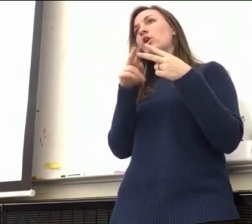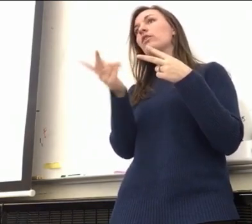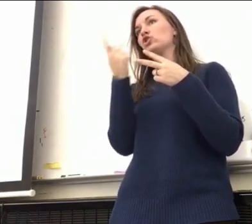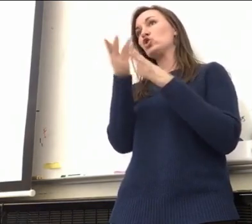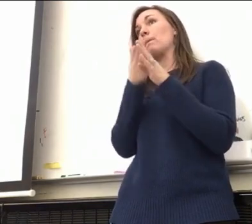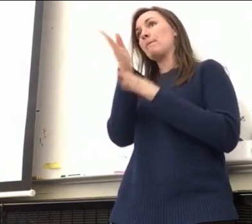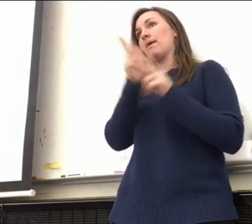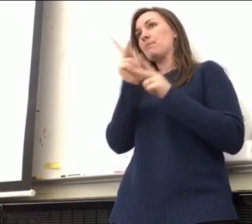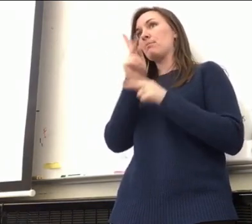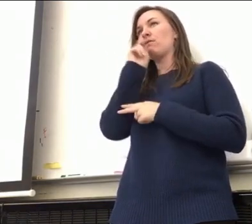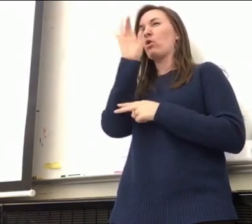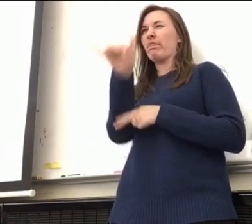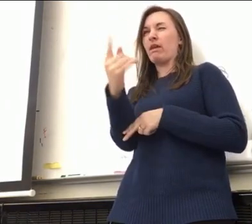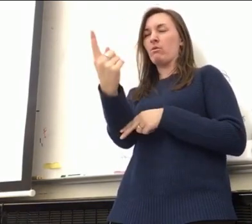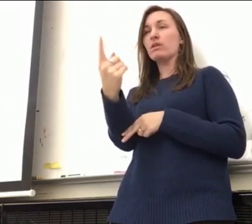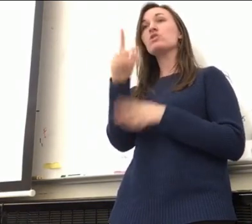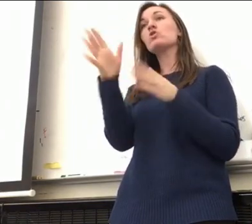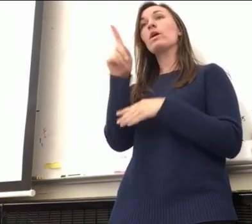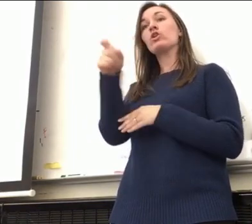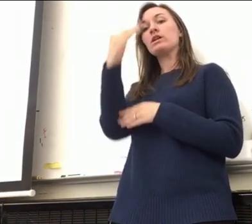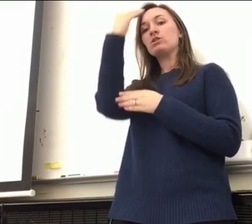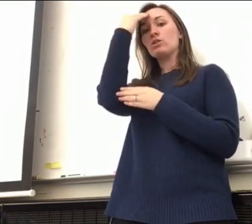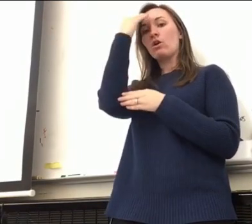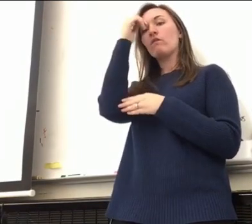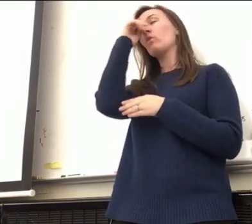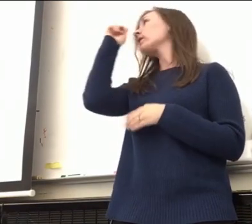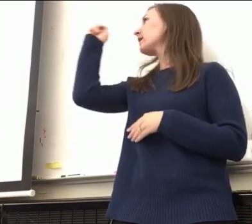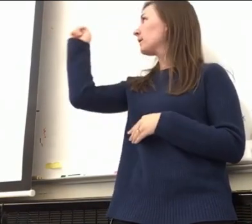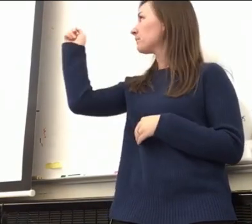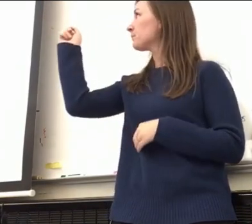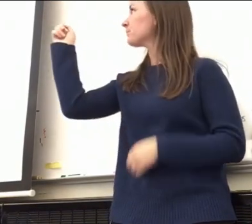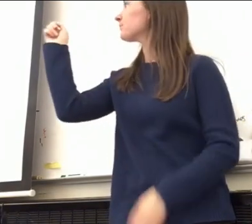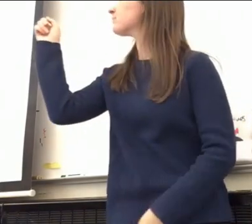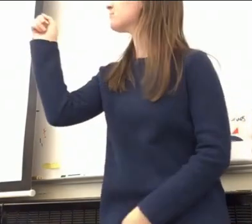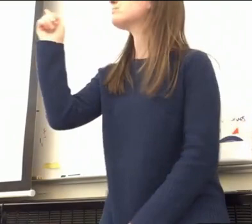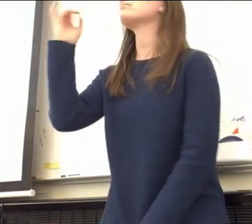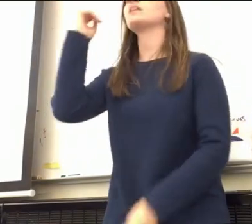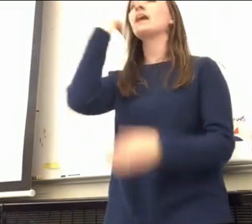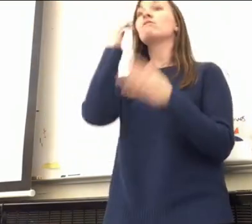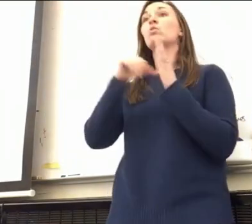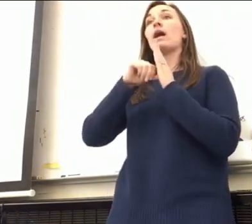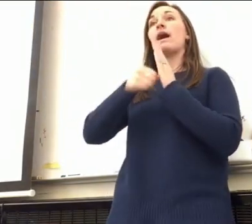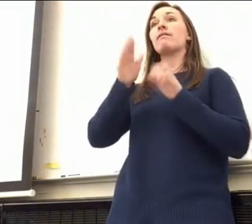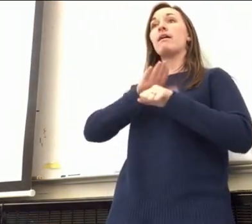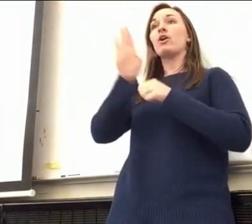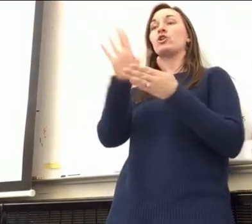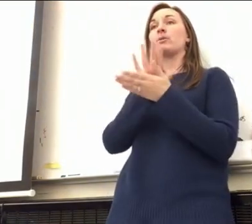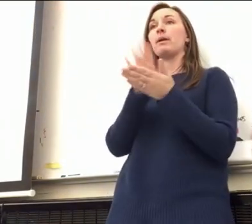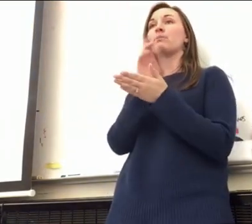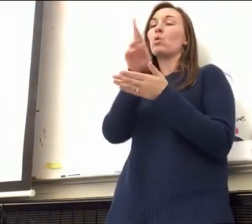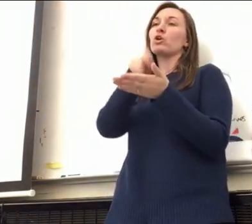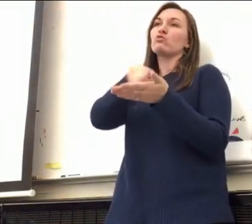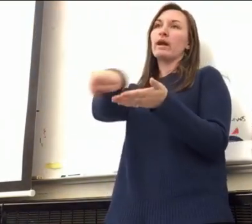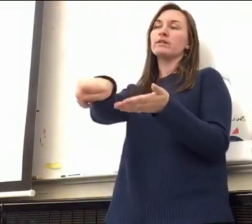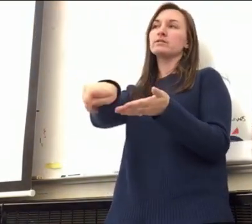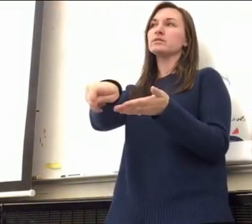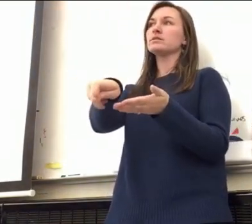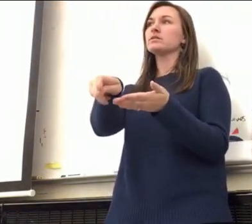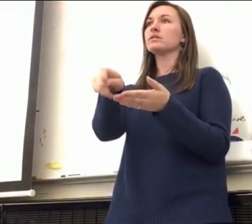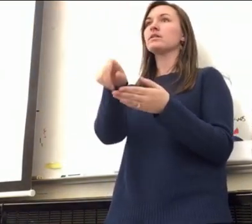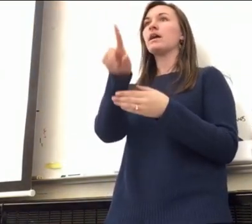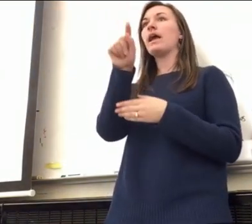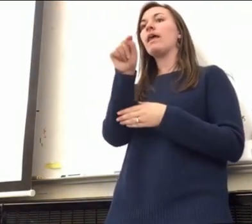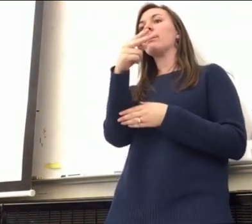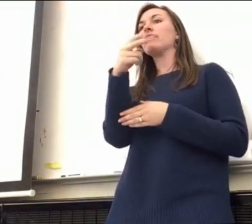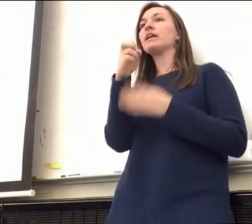So what you need to know for William Lloyd Garrison is if you will highlight on your paper or write the